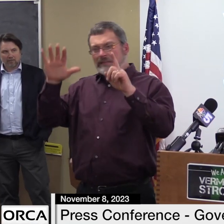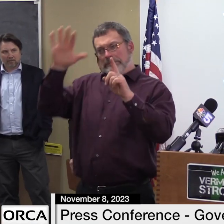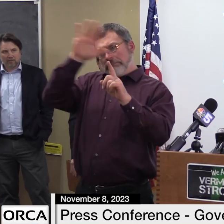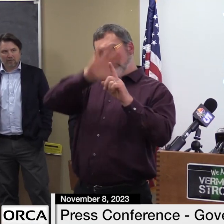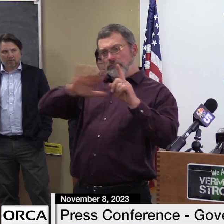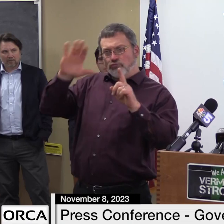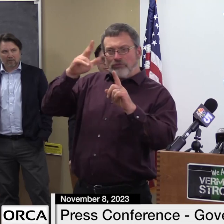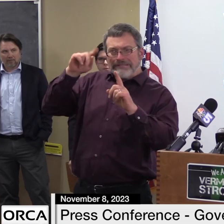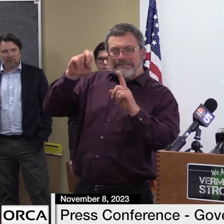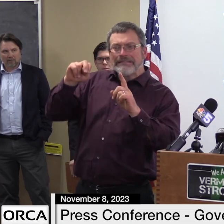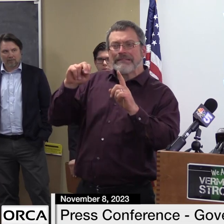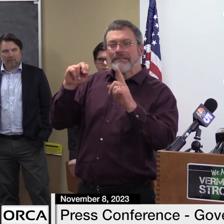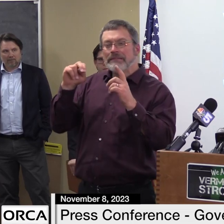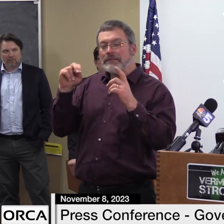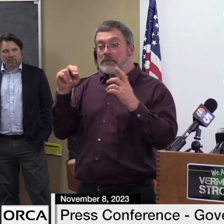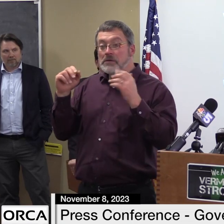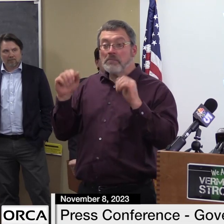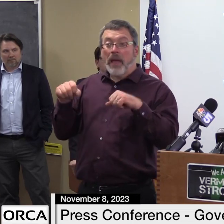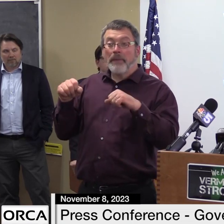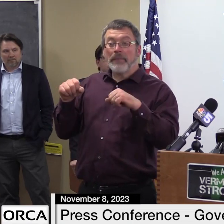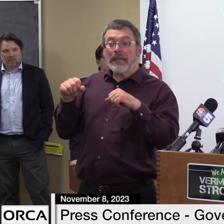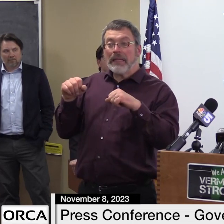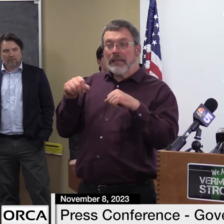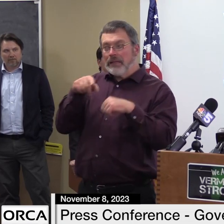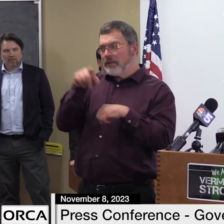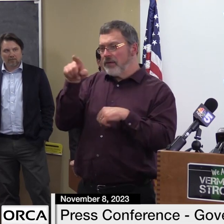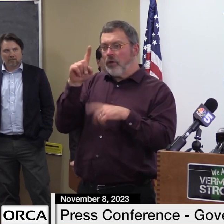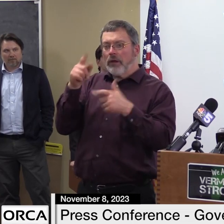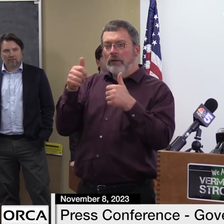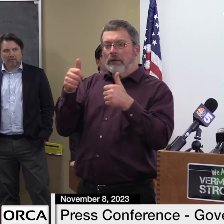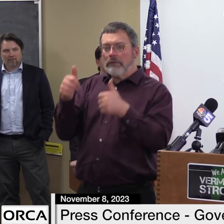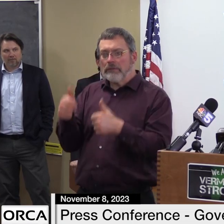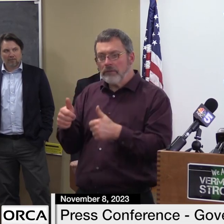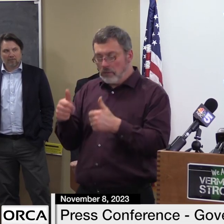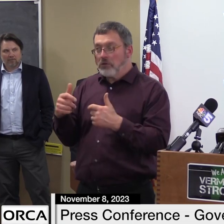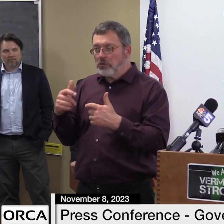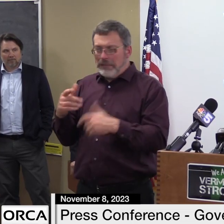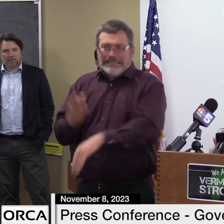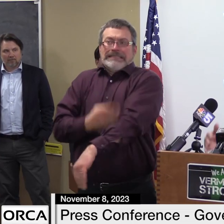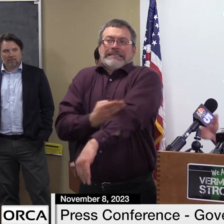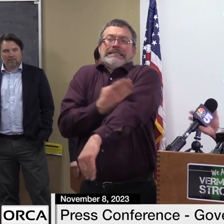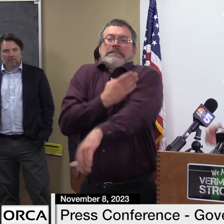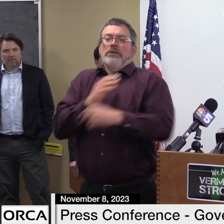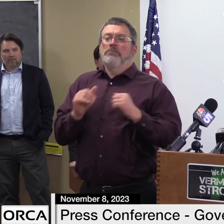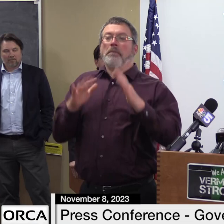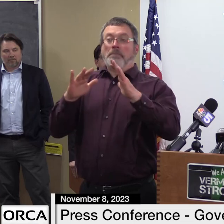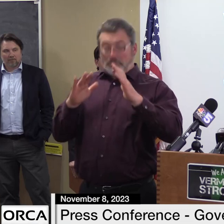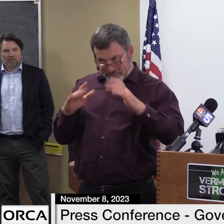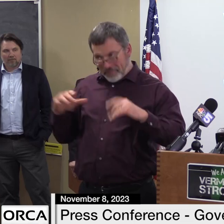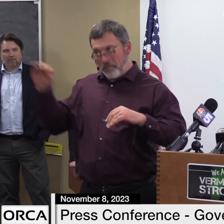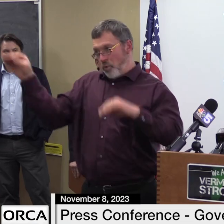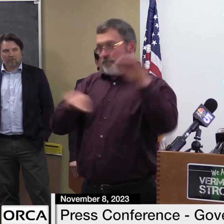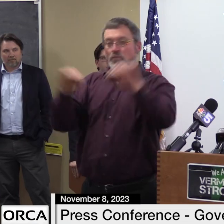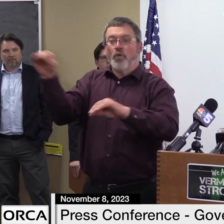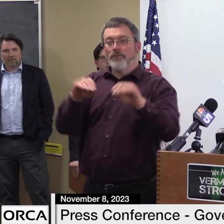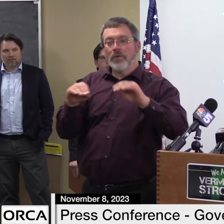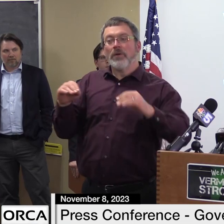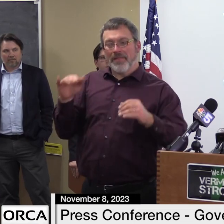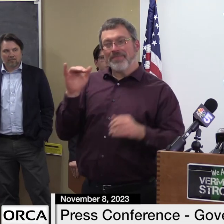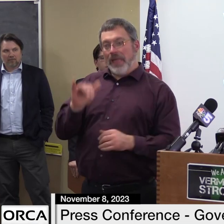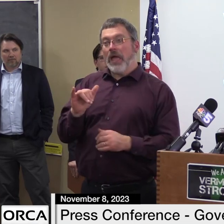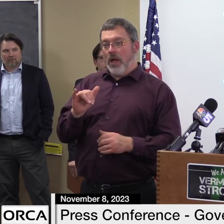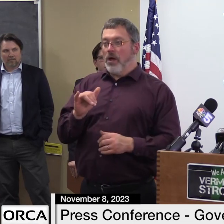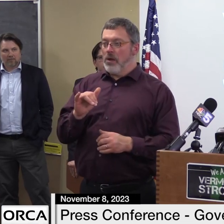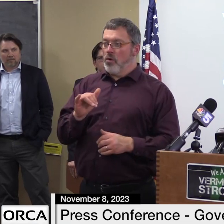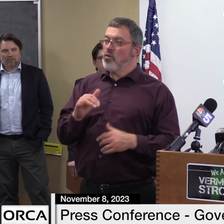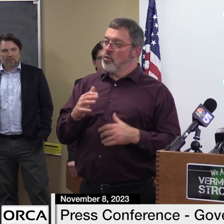maybe need some help and assistance in trying to get them again to that level of